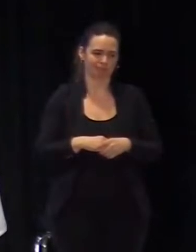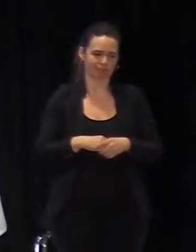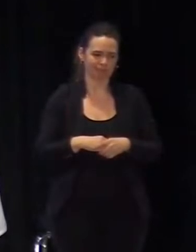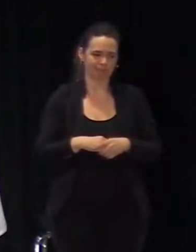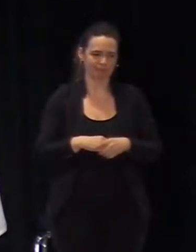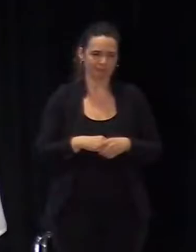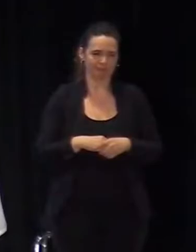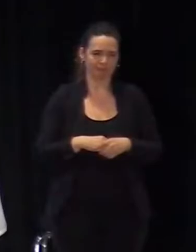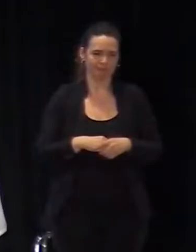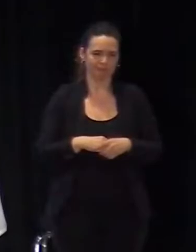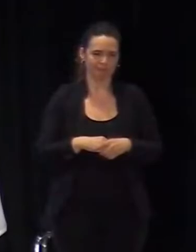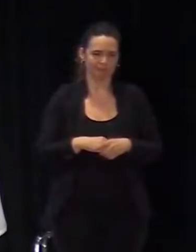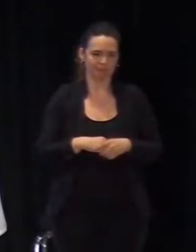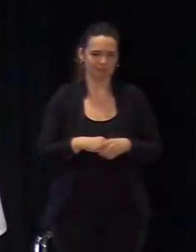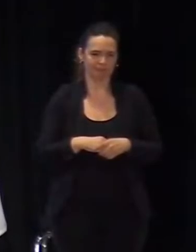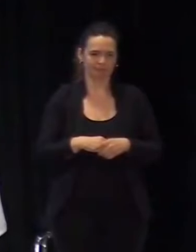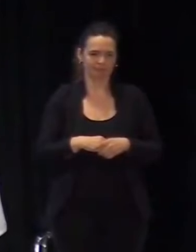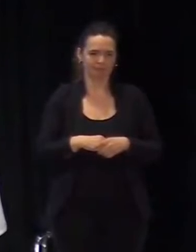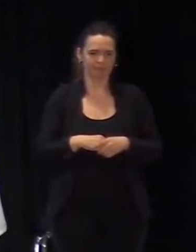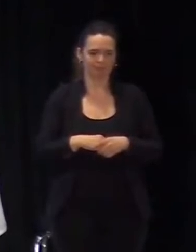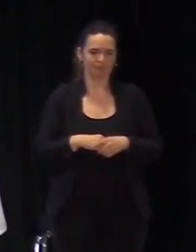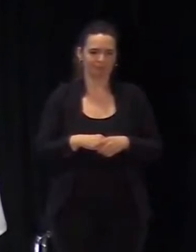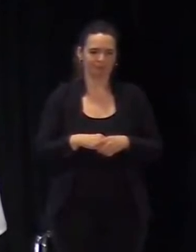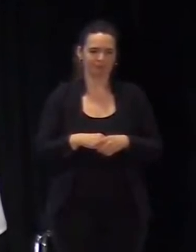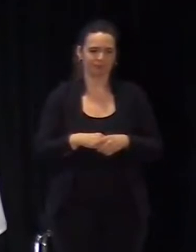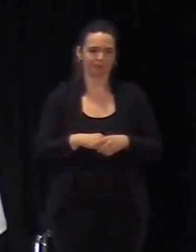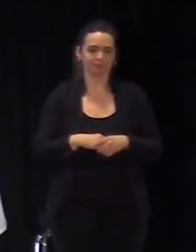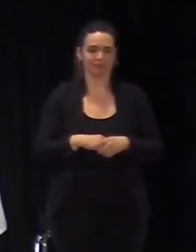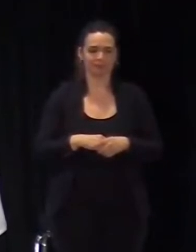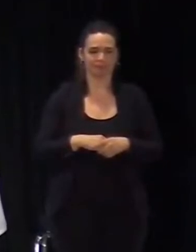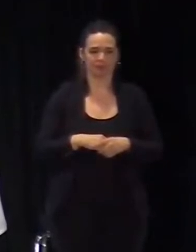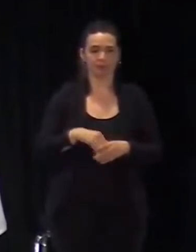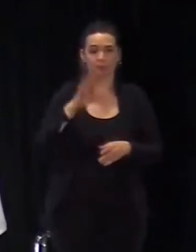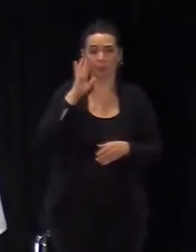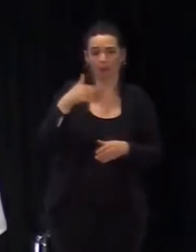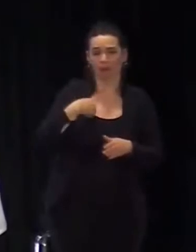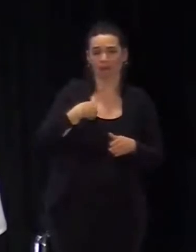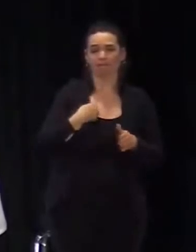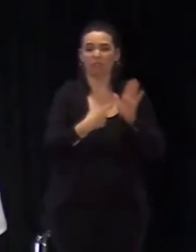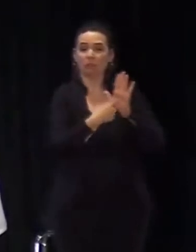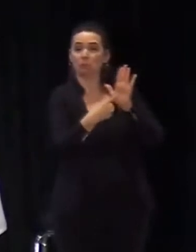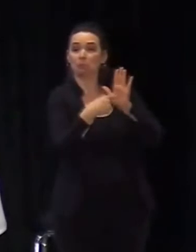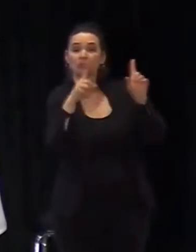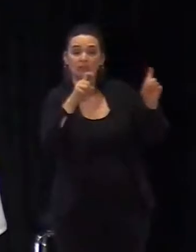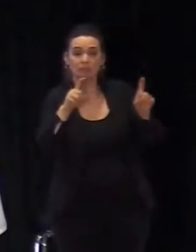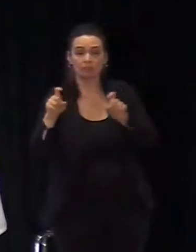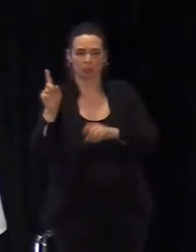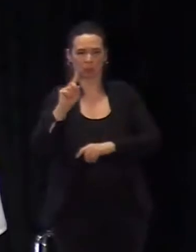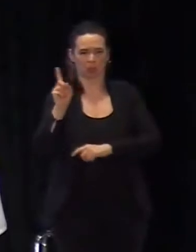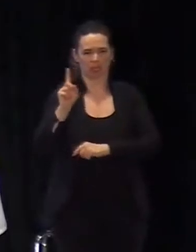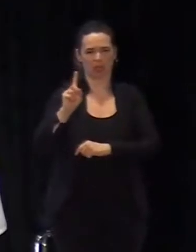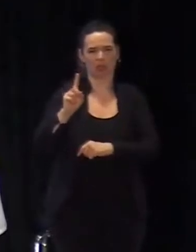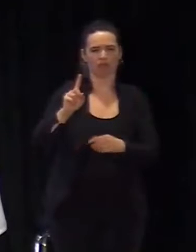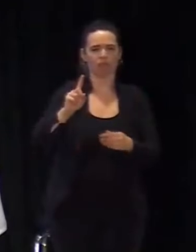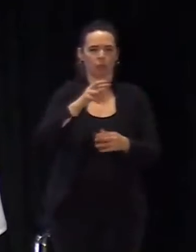cayuga.net/cayugamedical. Monday through Friday, 9 to 2, at the FSHOD in the regional market.